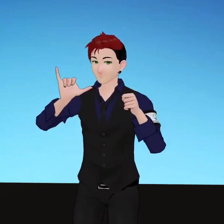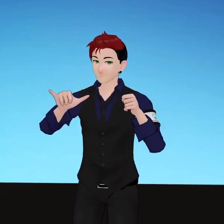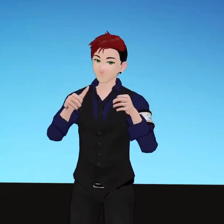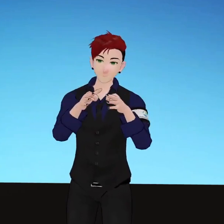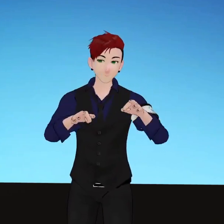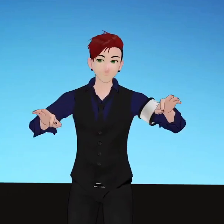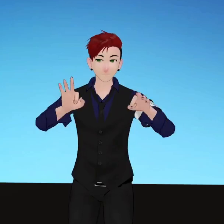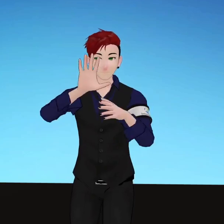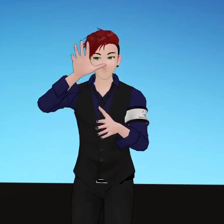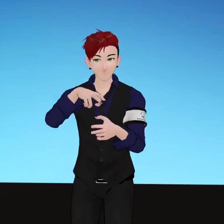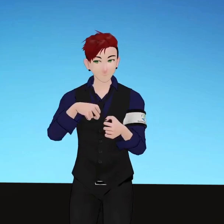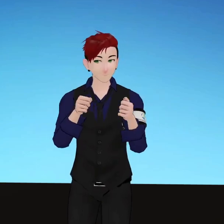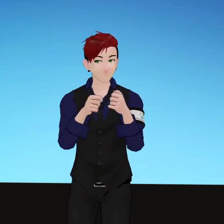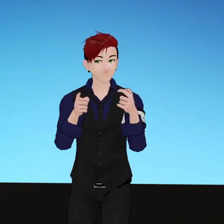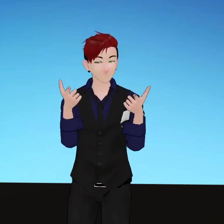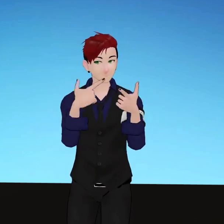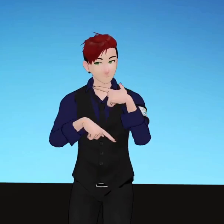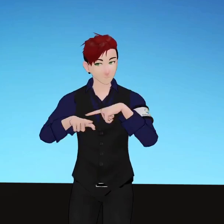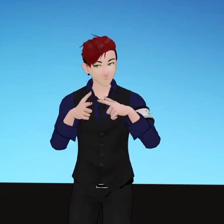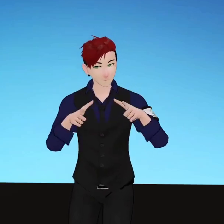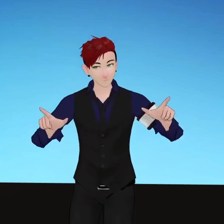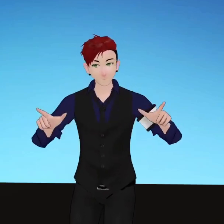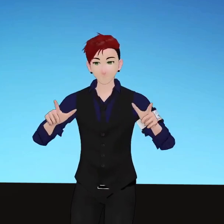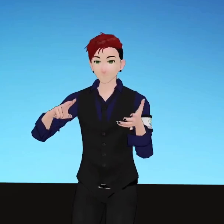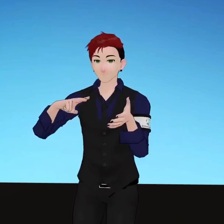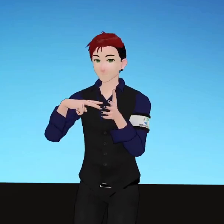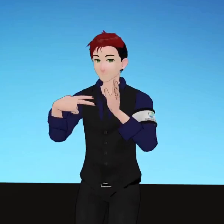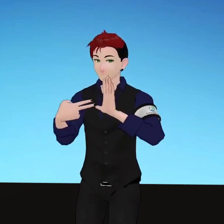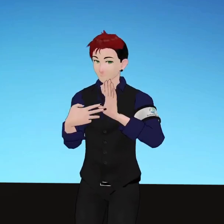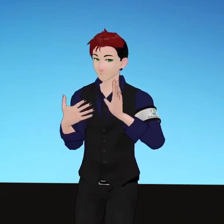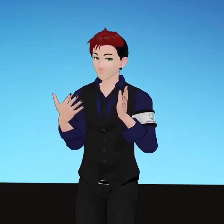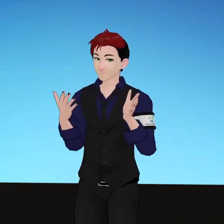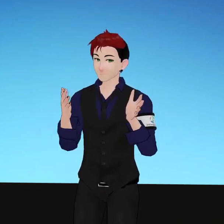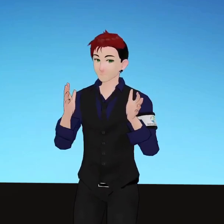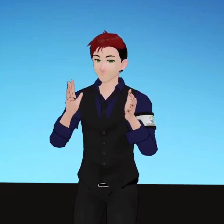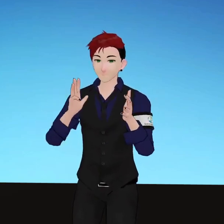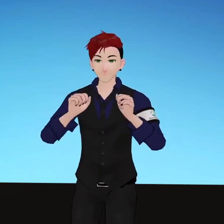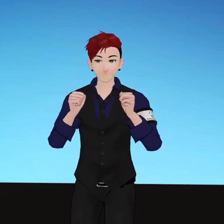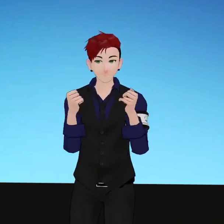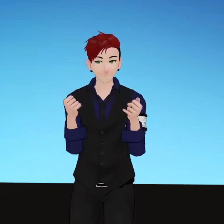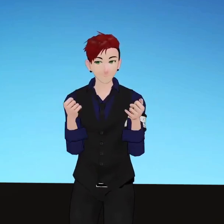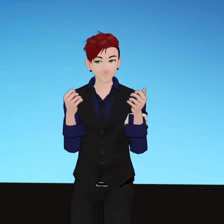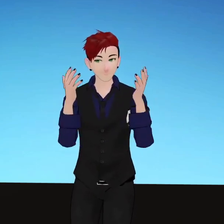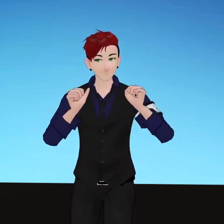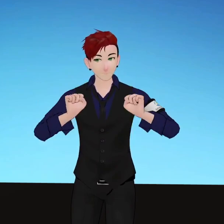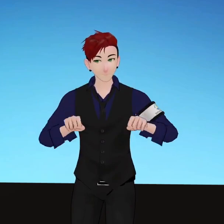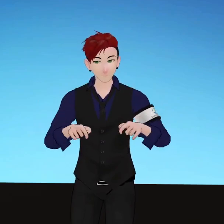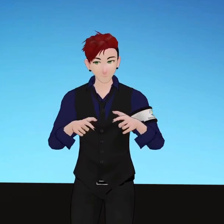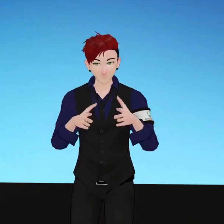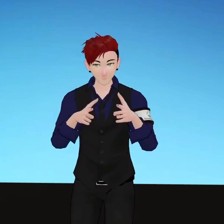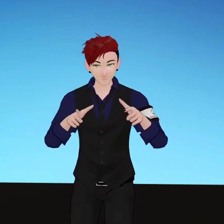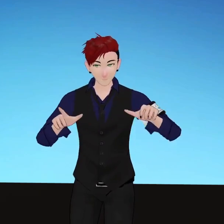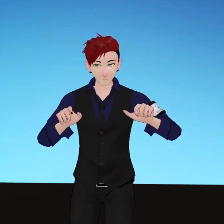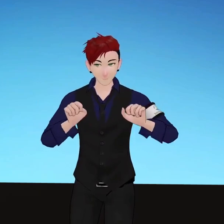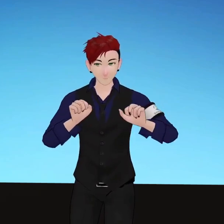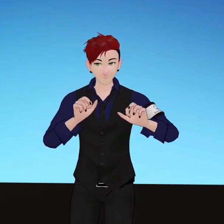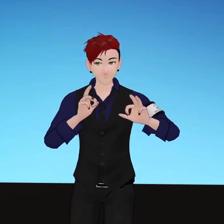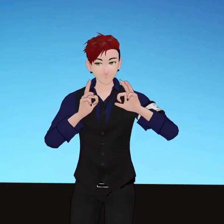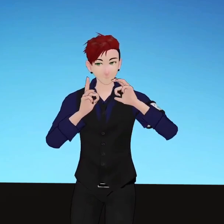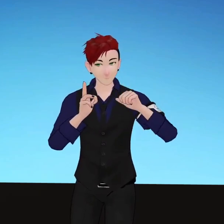language, drastically reduces the amount of language that you would be getting in real life,